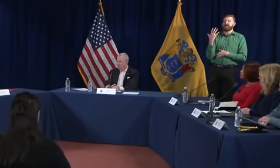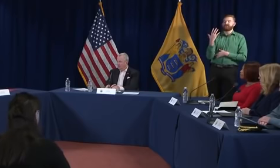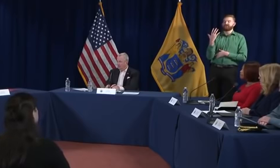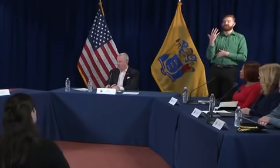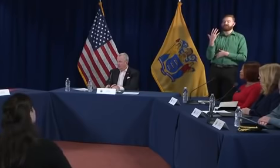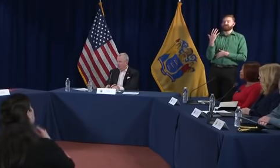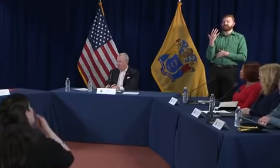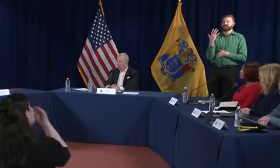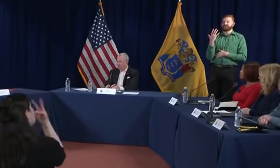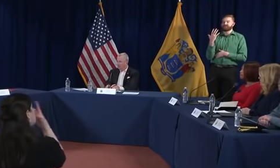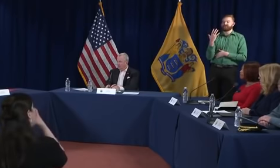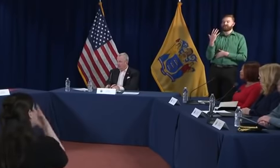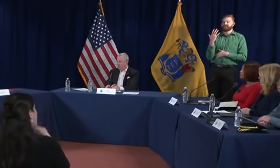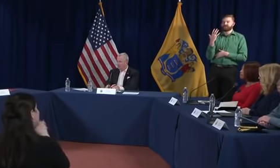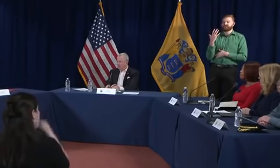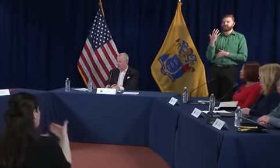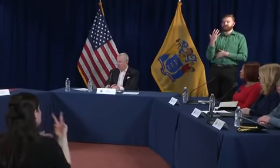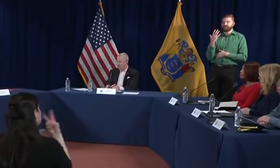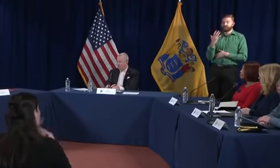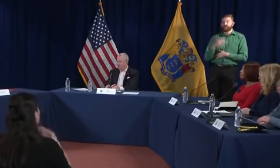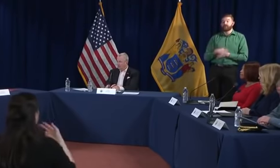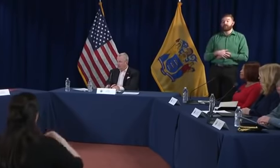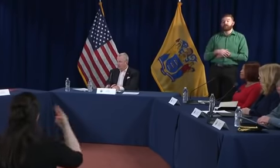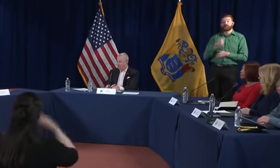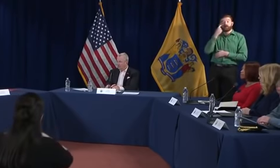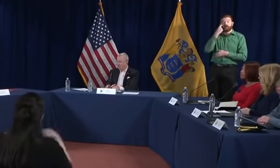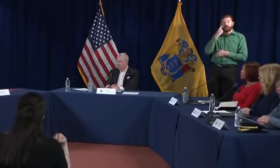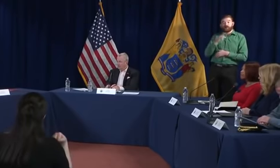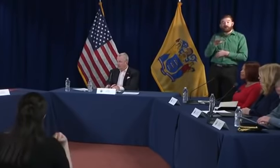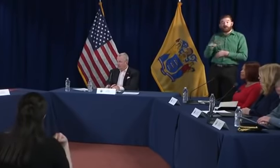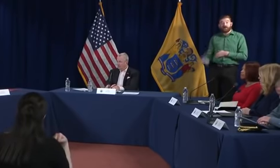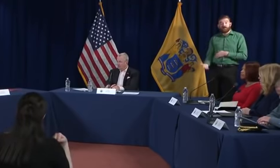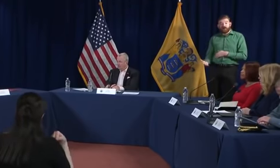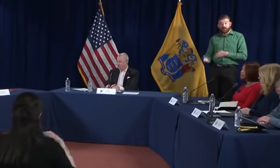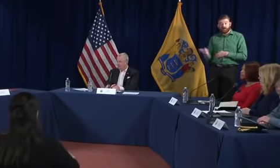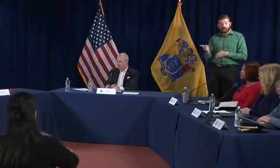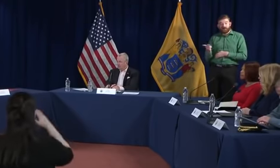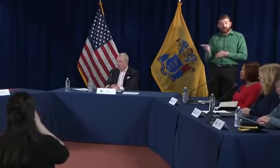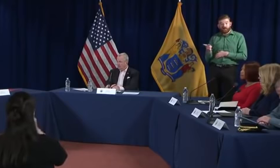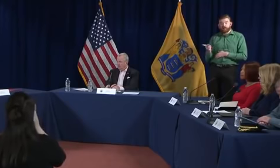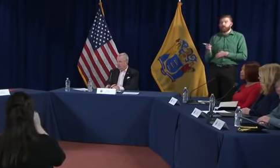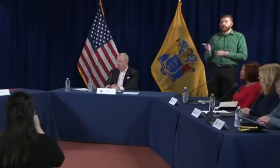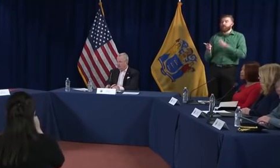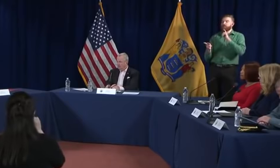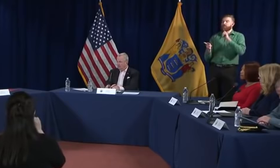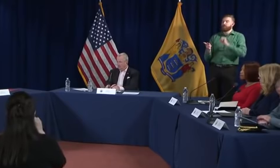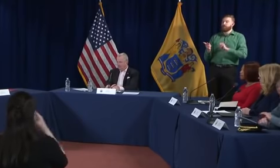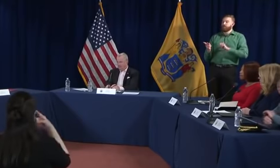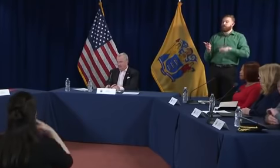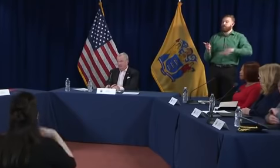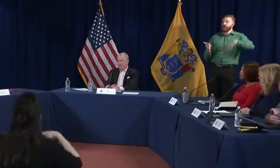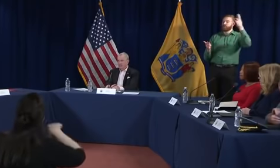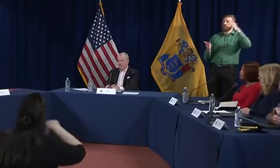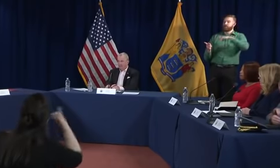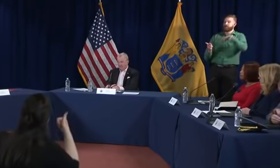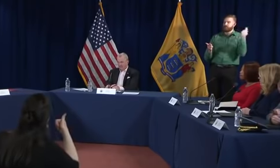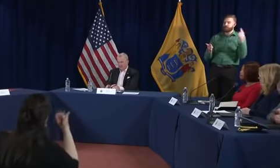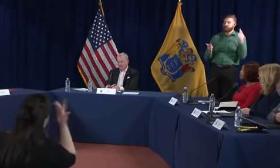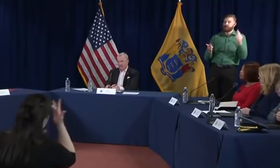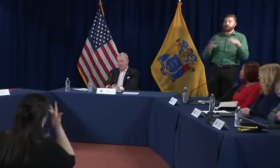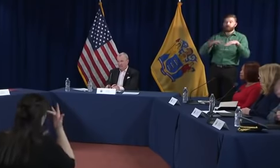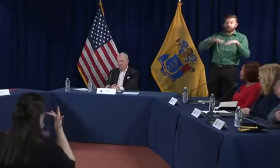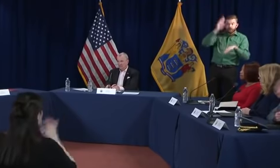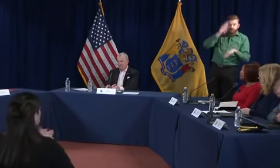risk, over 60 years of age, with comorbid conditions. Of course, our thoughts and prayers are with their